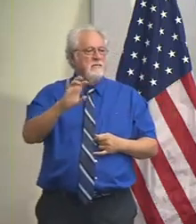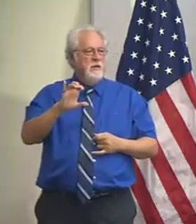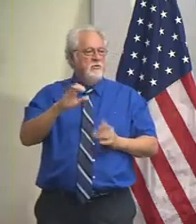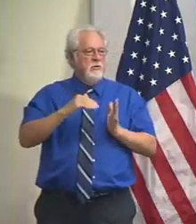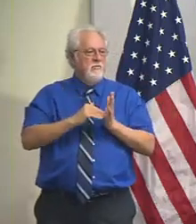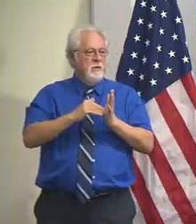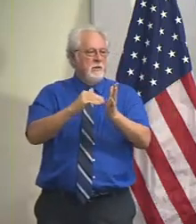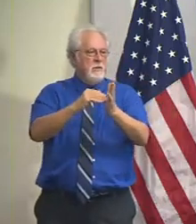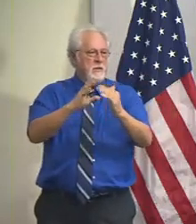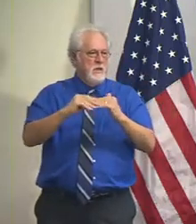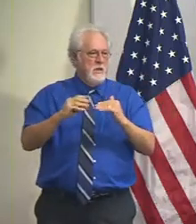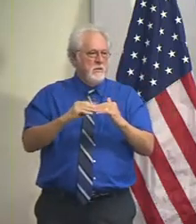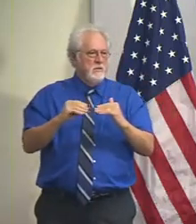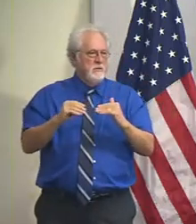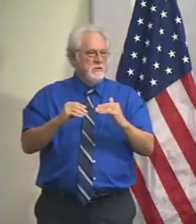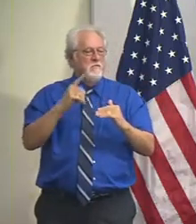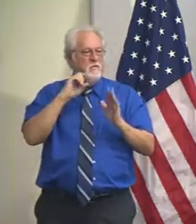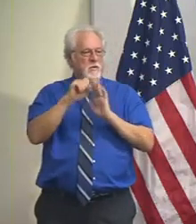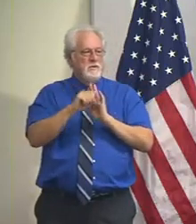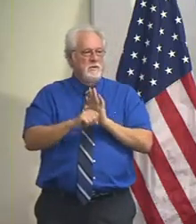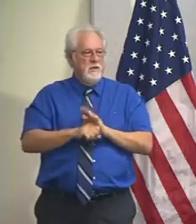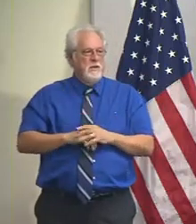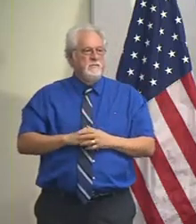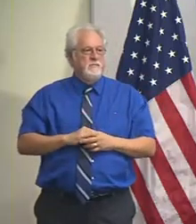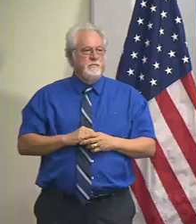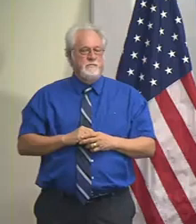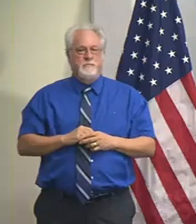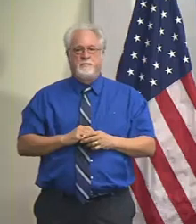million for the state.